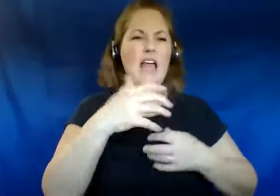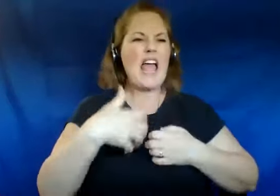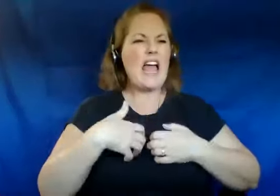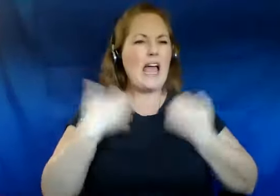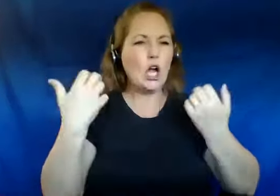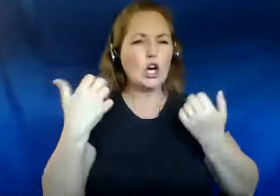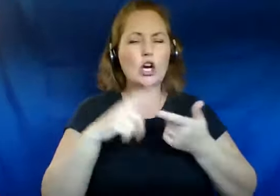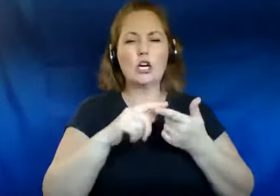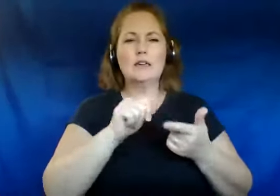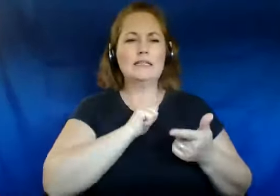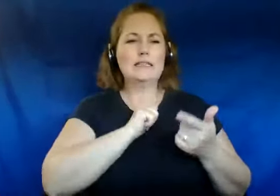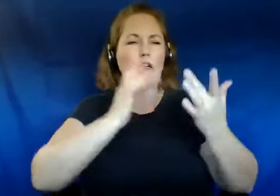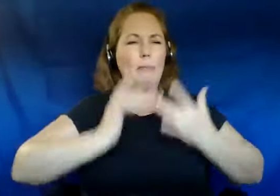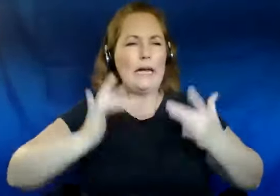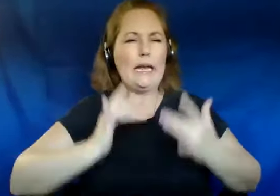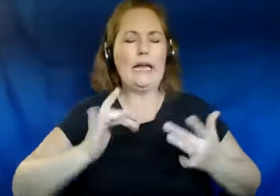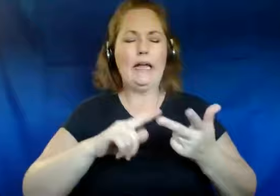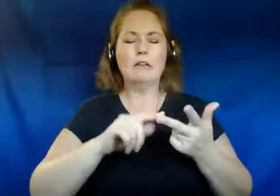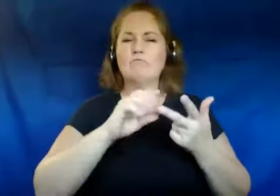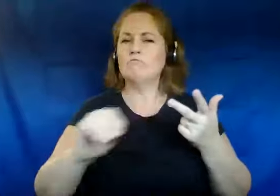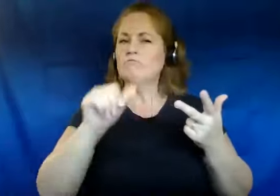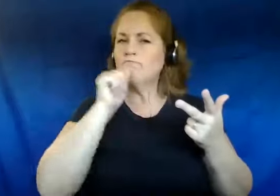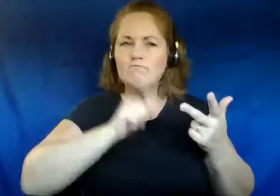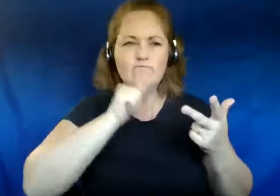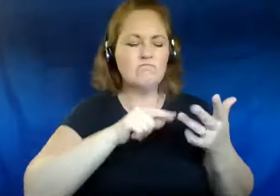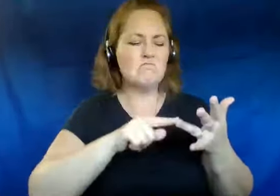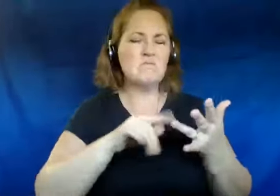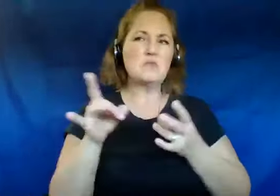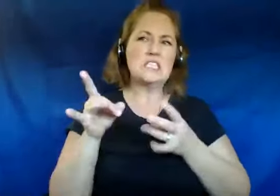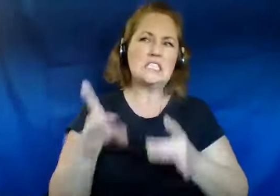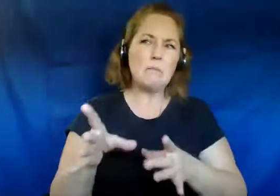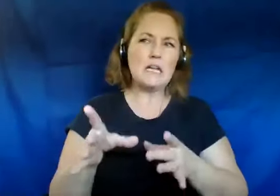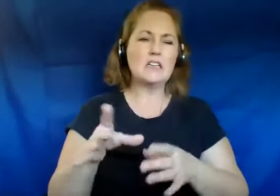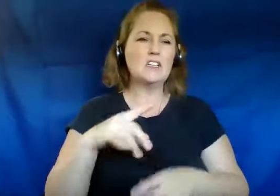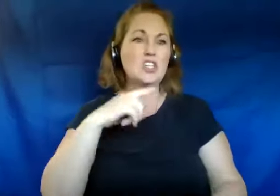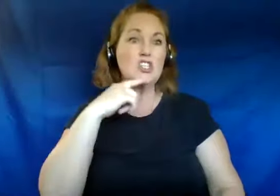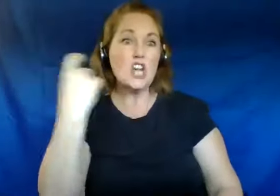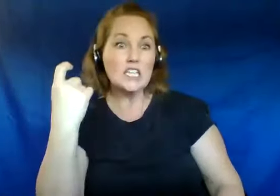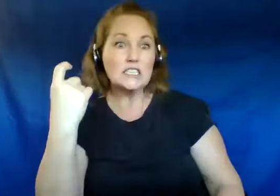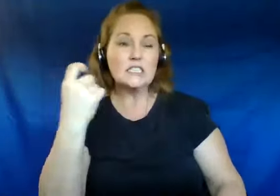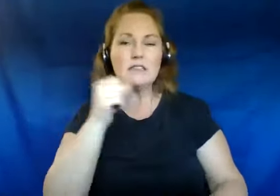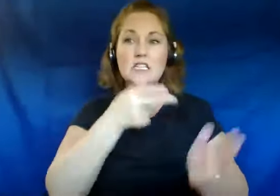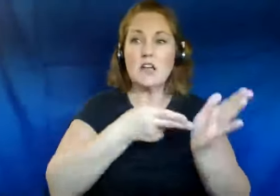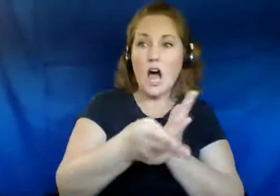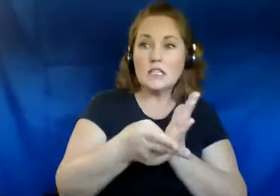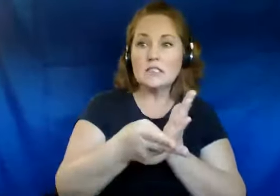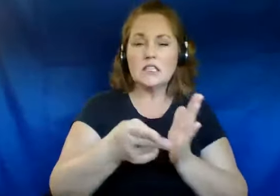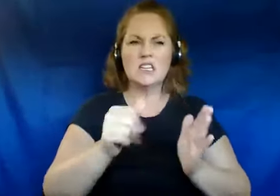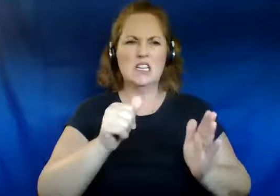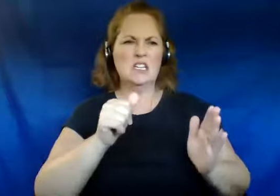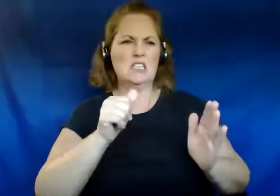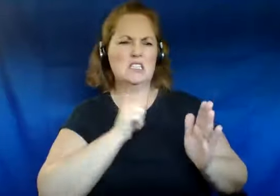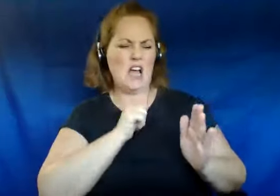self-pity, intolerance, resentment, jealousy, dishonesty,